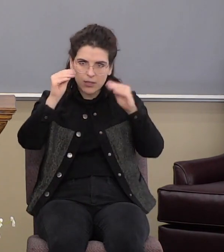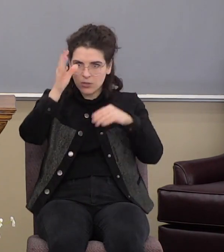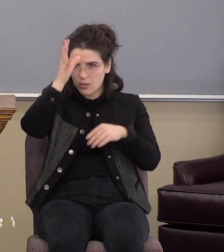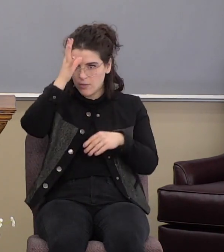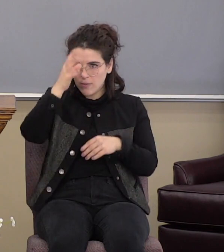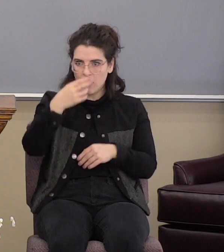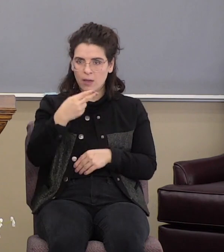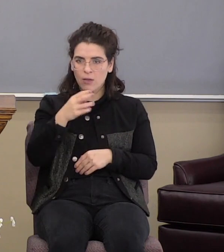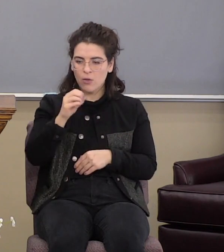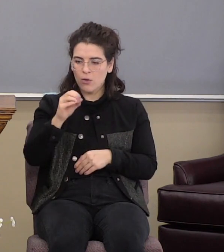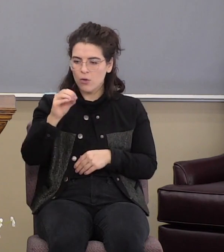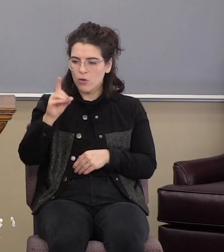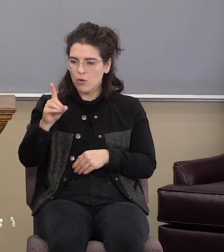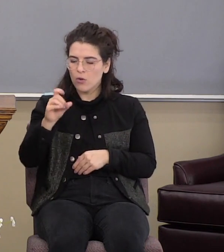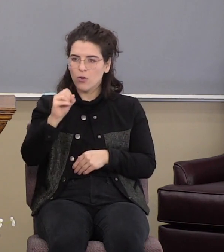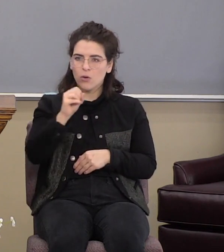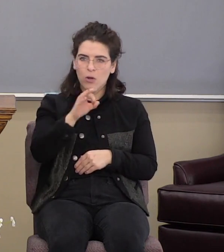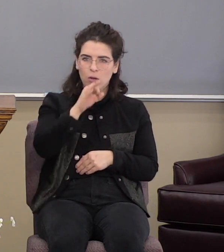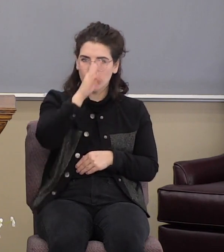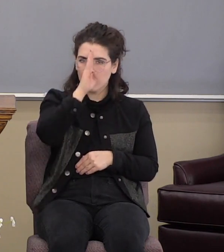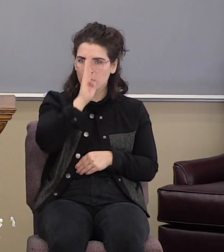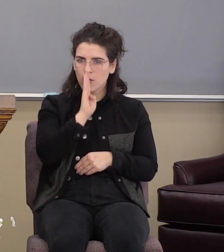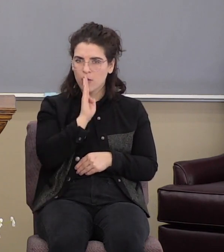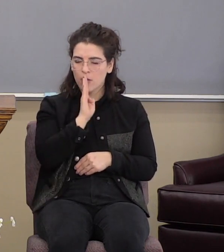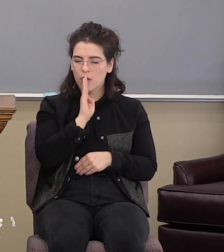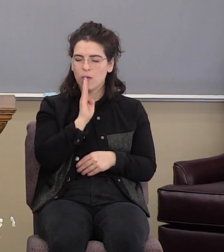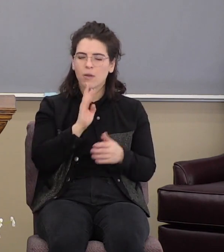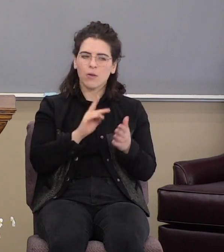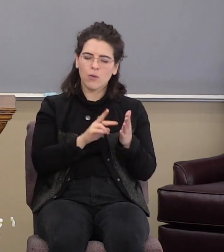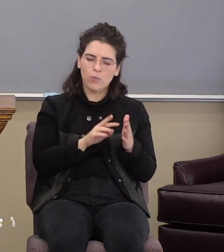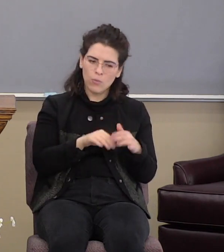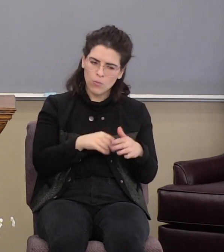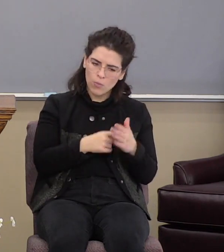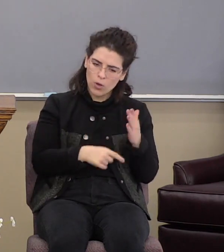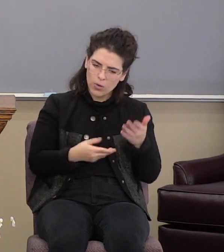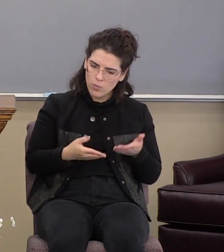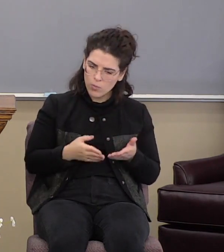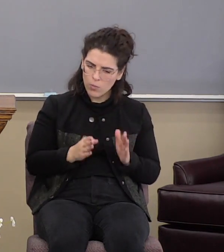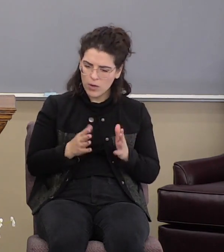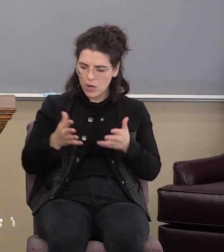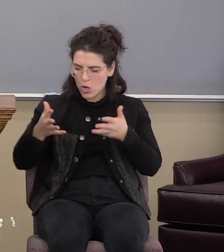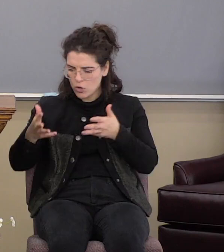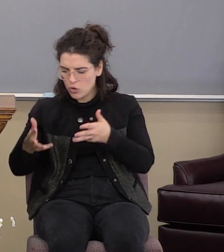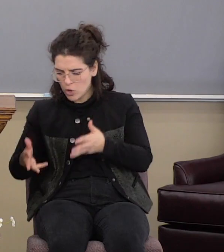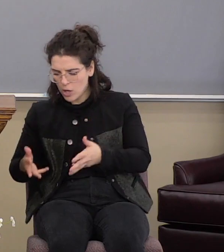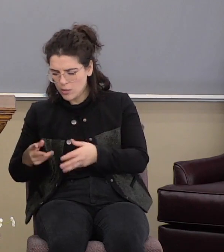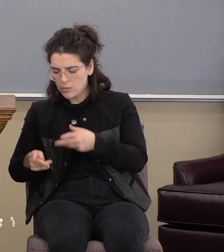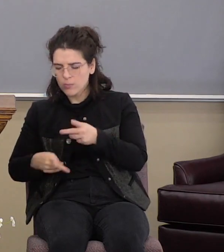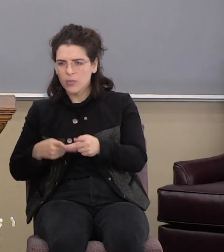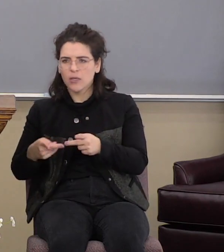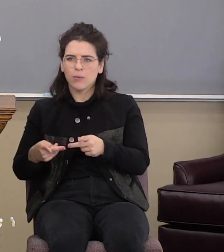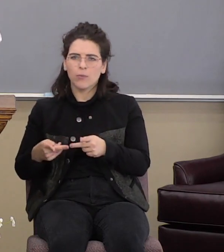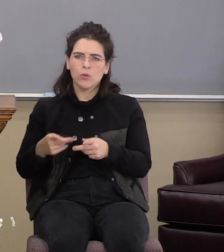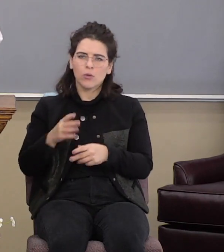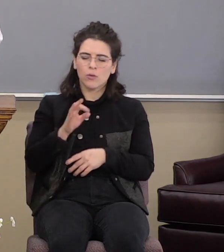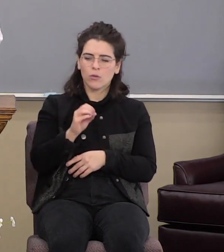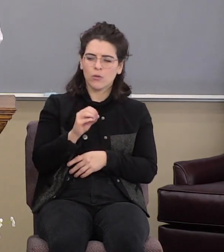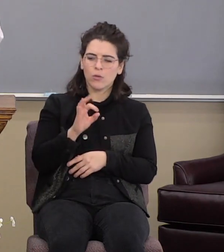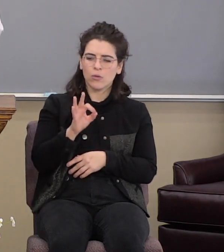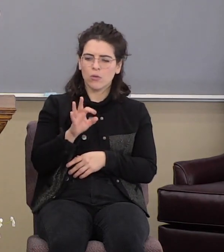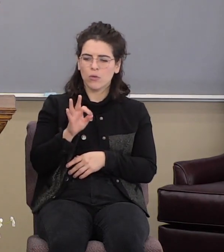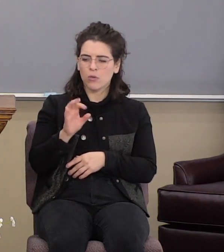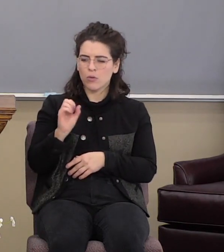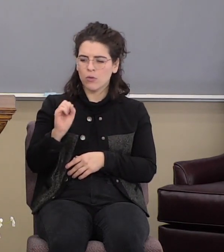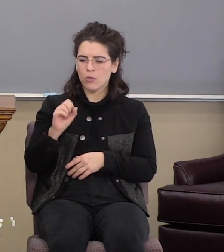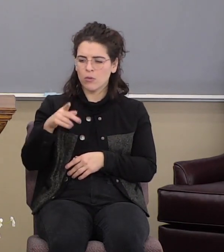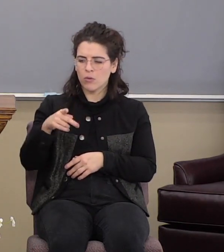fatherhood of God. In what sense are lost people the offspring of God?